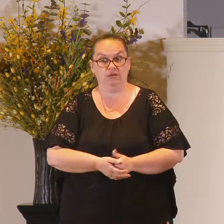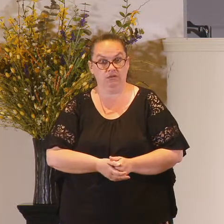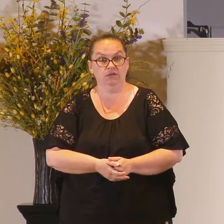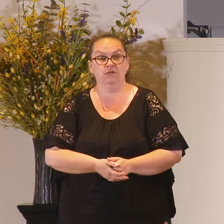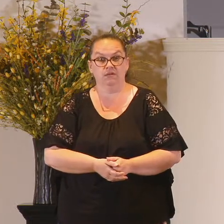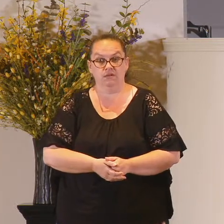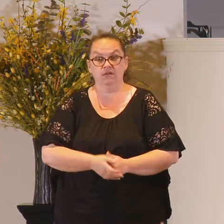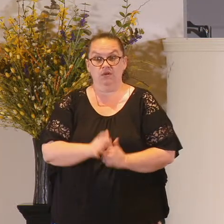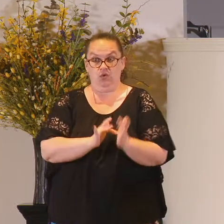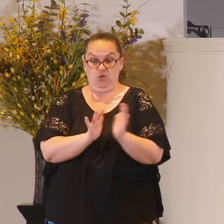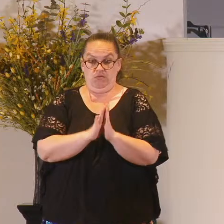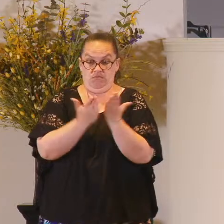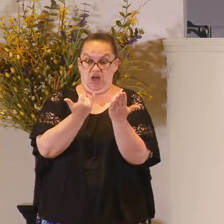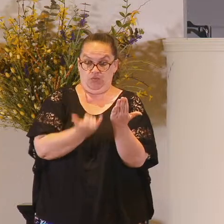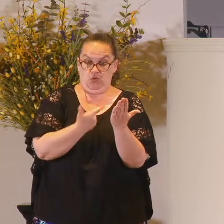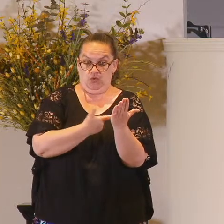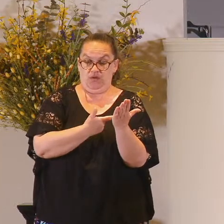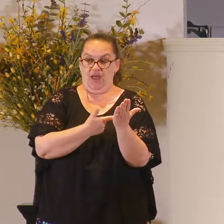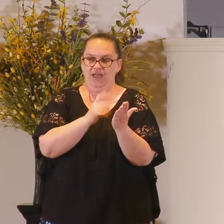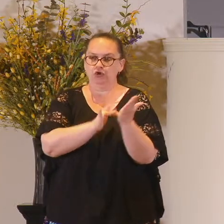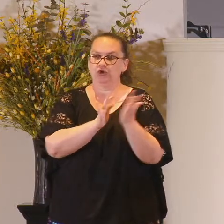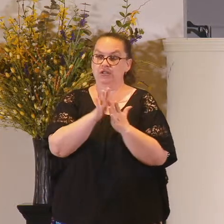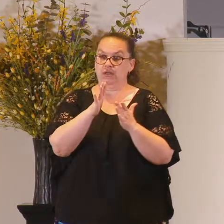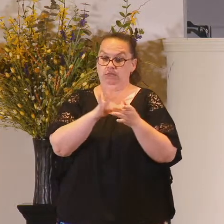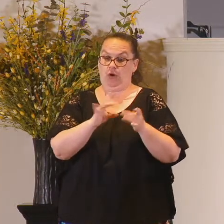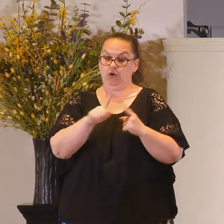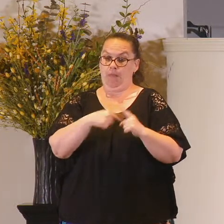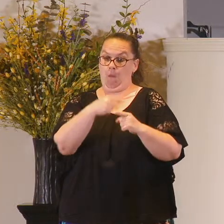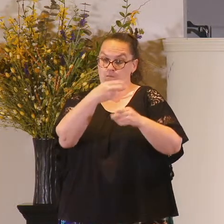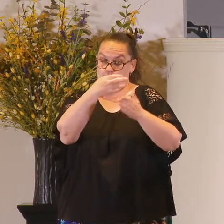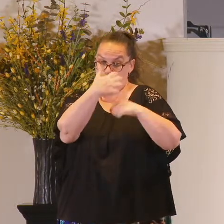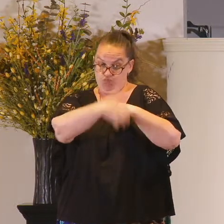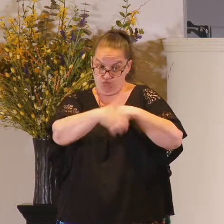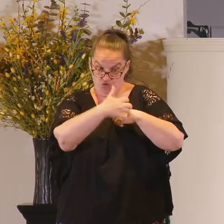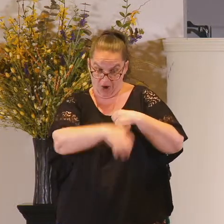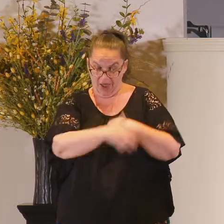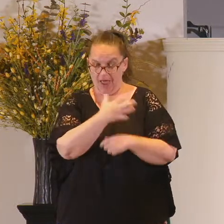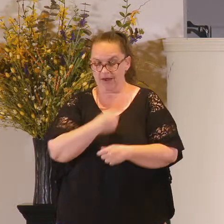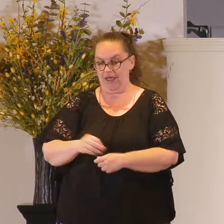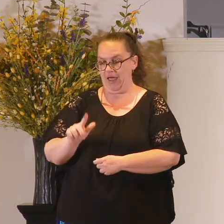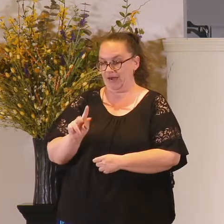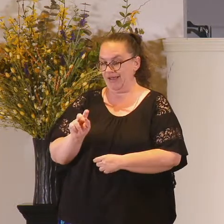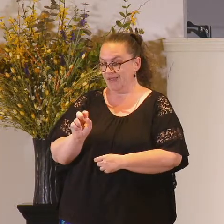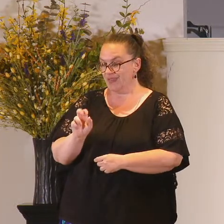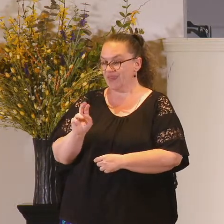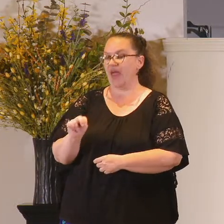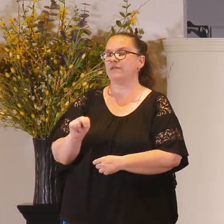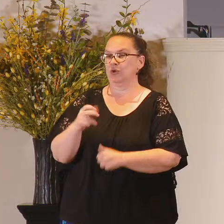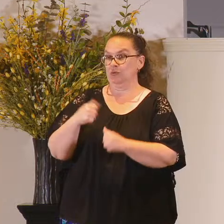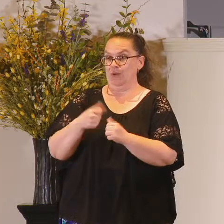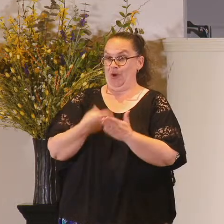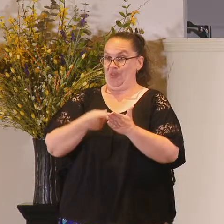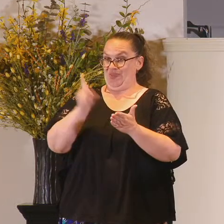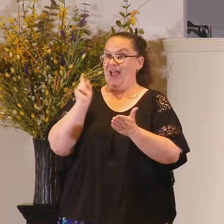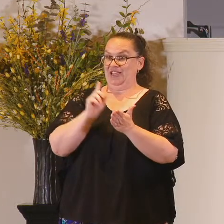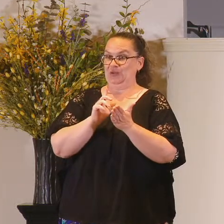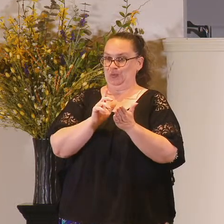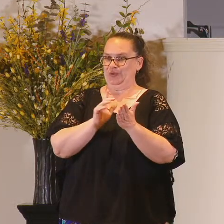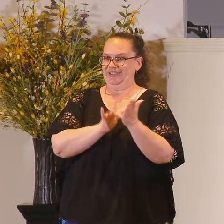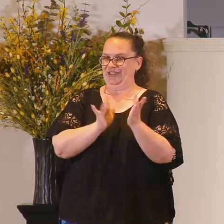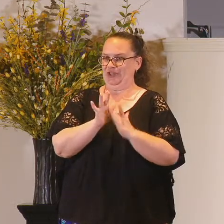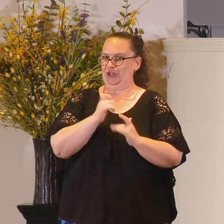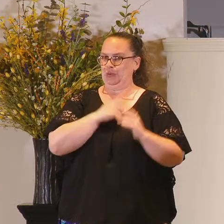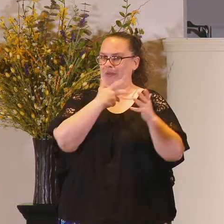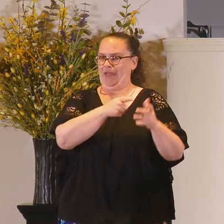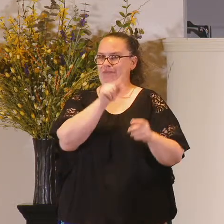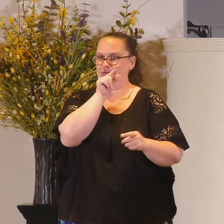And so in our text for today, Jesus talks about bread and he talks about leaven. Last week, you remember, we left Jesus in Gentile